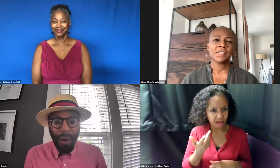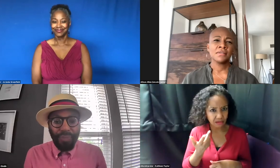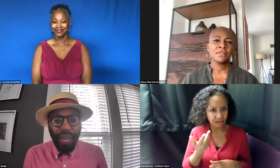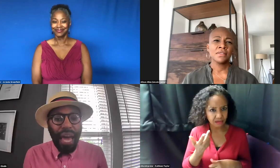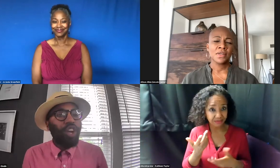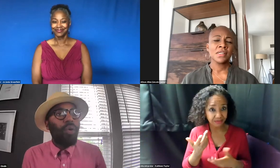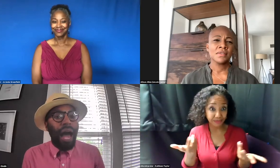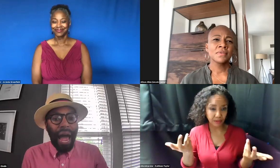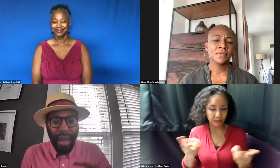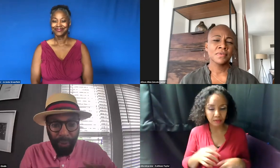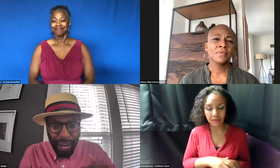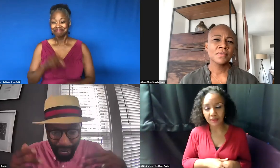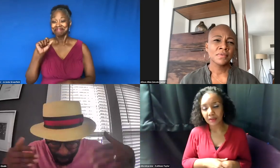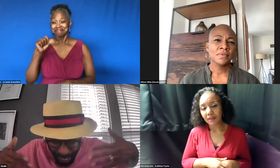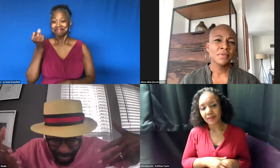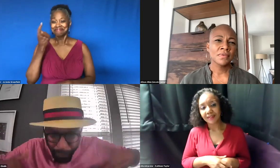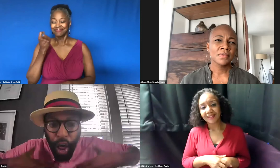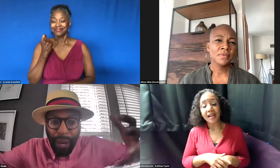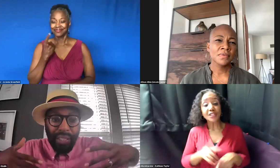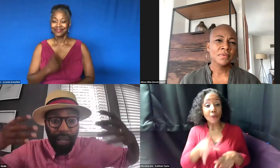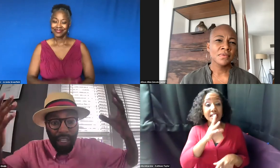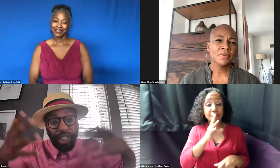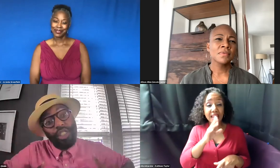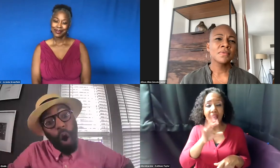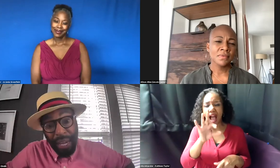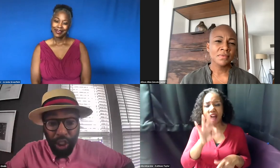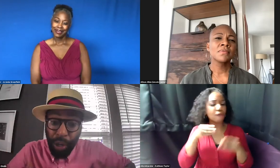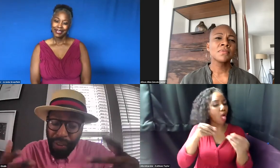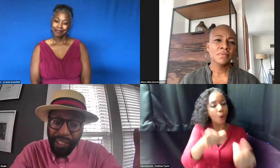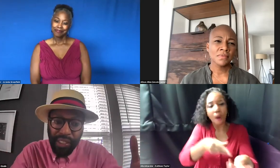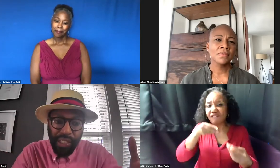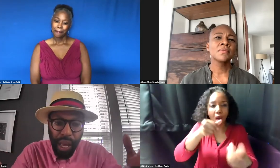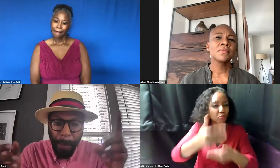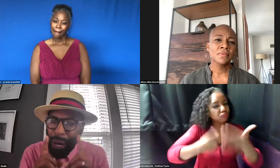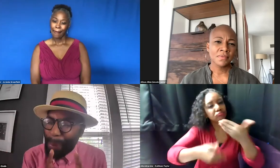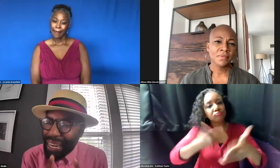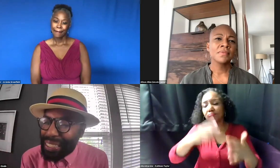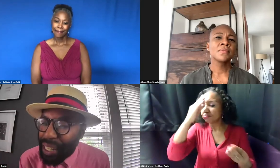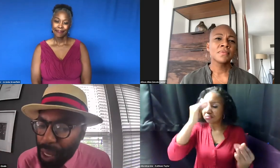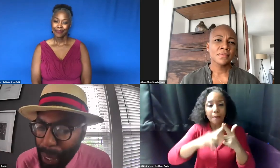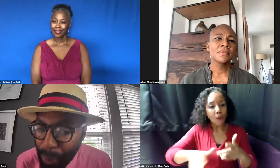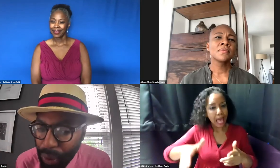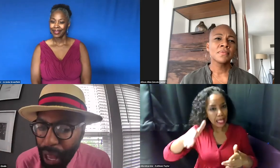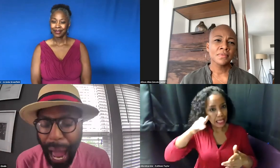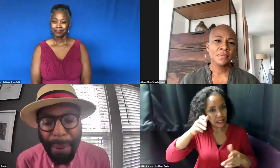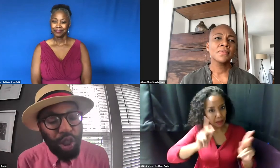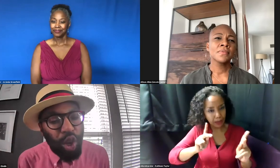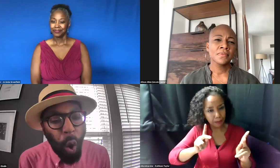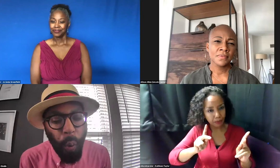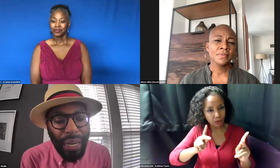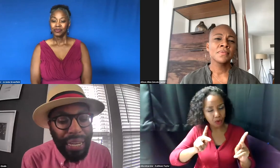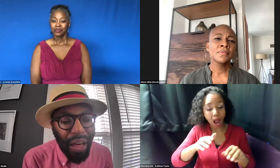totally. So when I speak, I'm flowing, because it's oftentimes a stream of consciousness. But when I'm listening to people, I